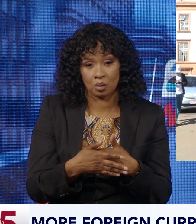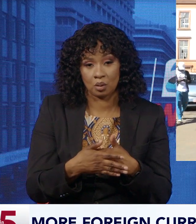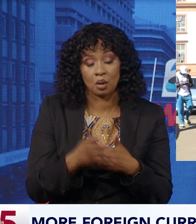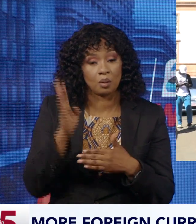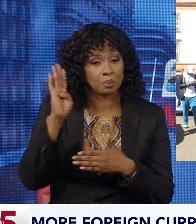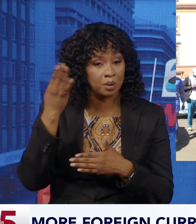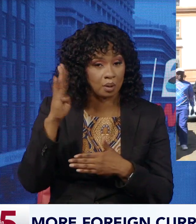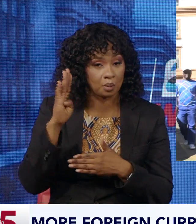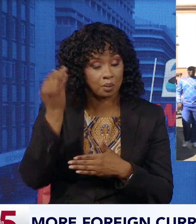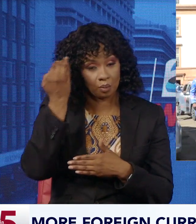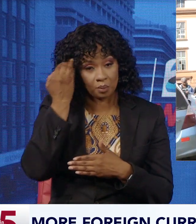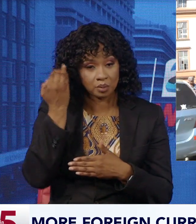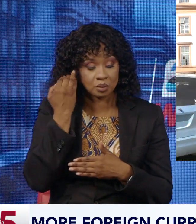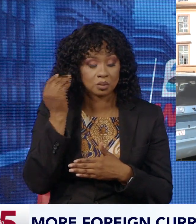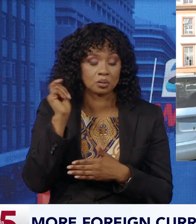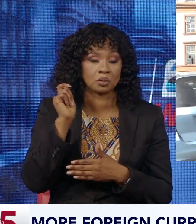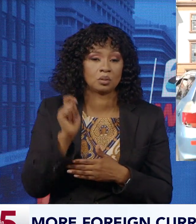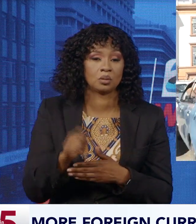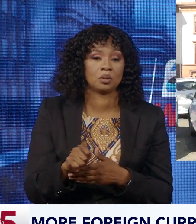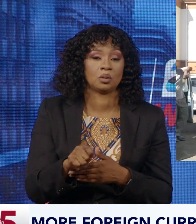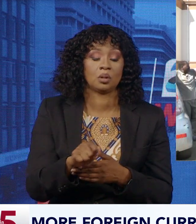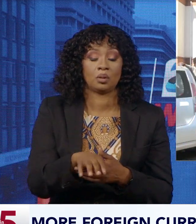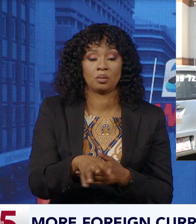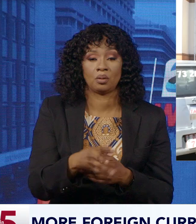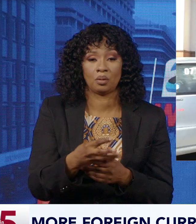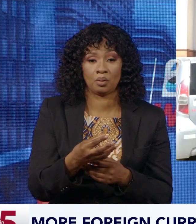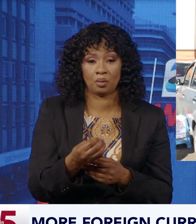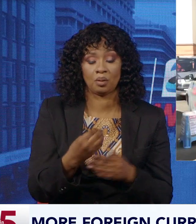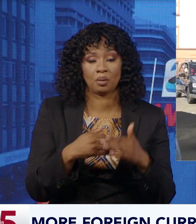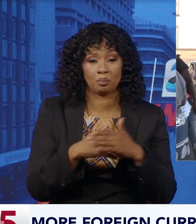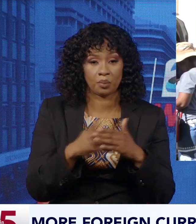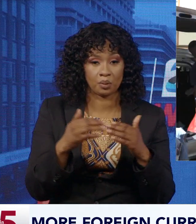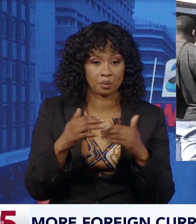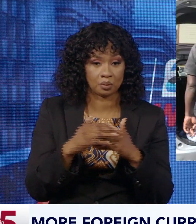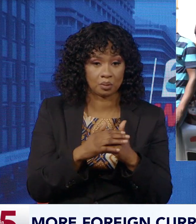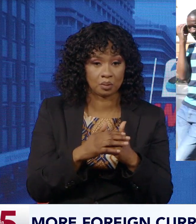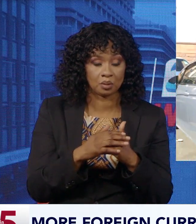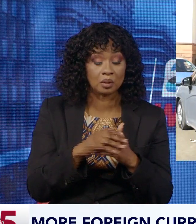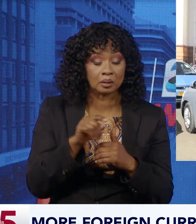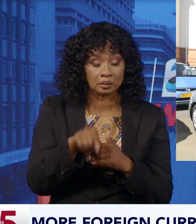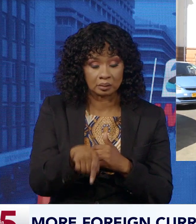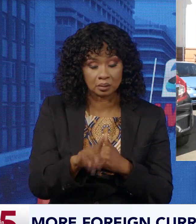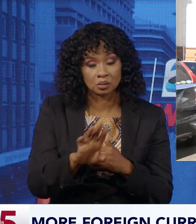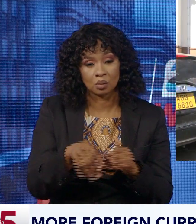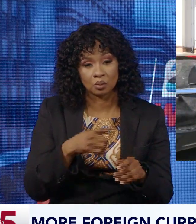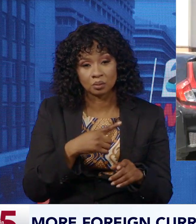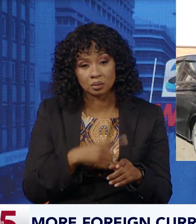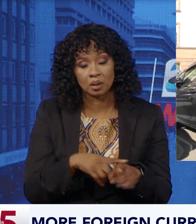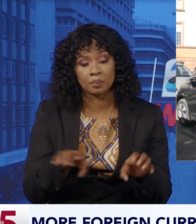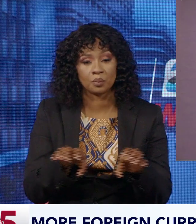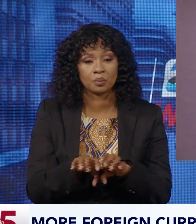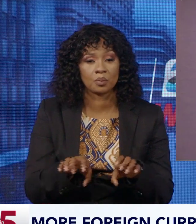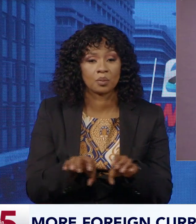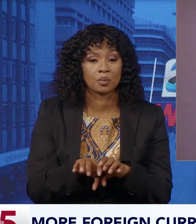the Bulawayo Magistrates Court, which are housed at the Trade Gold buildings. This is where they usually operate